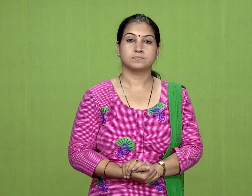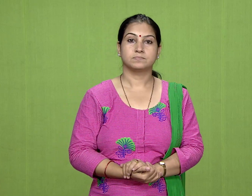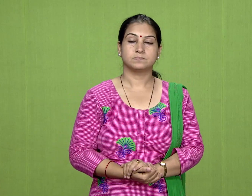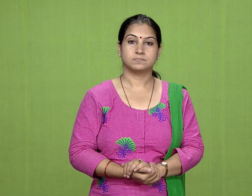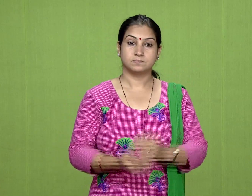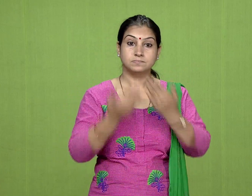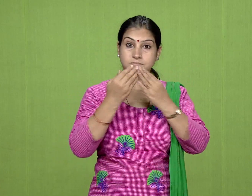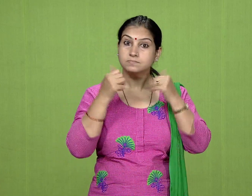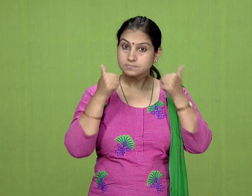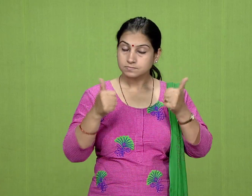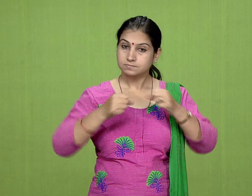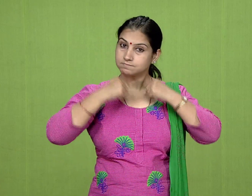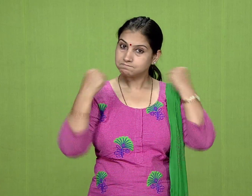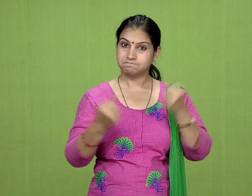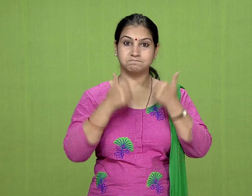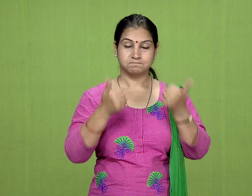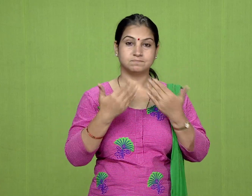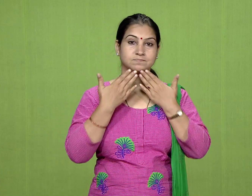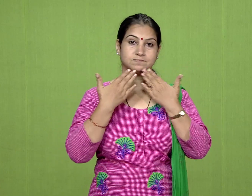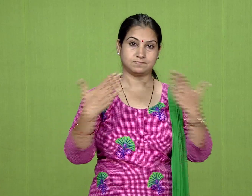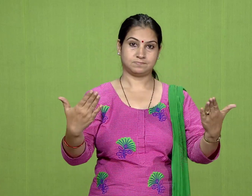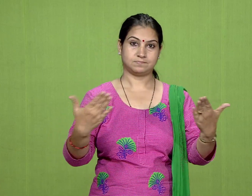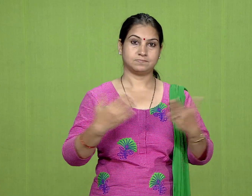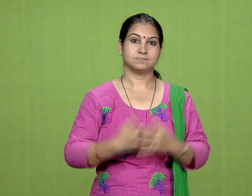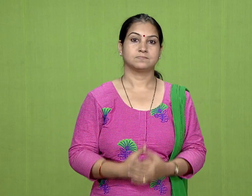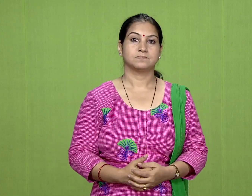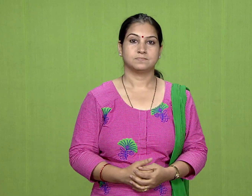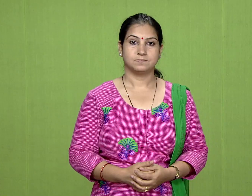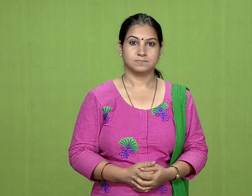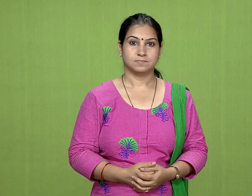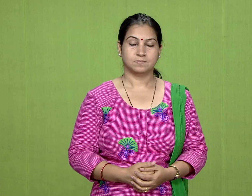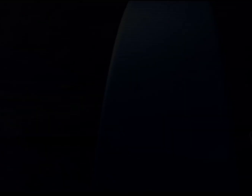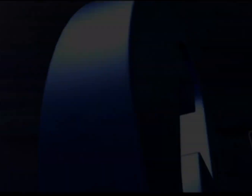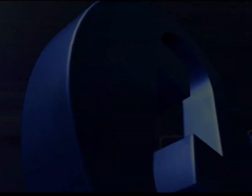Study well, work hard. Thank you so much.